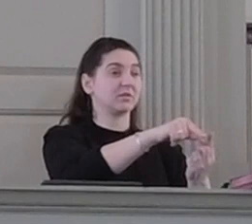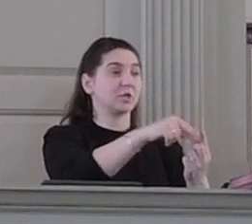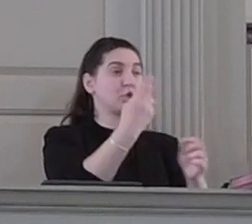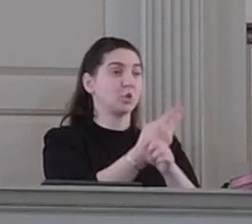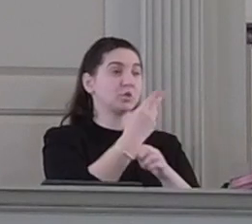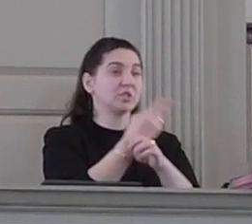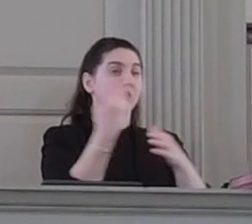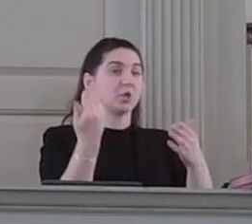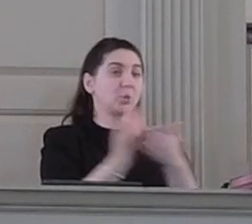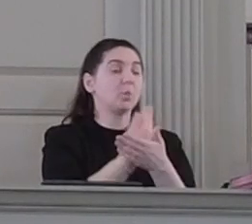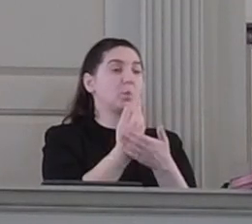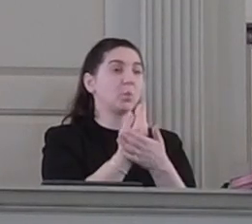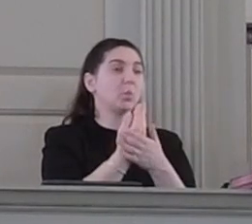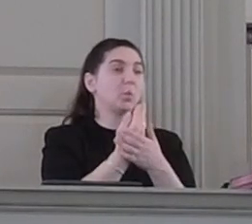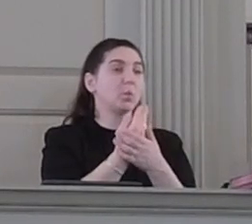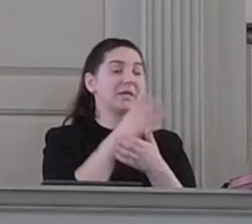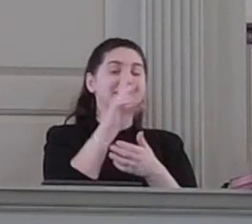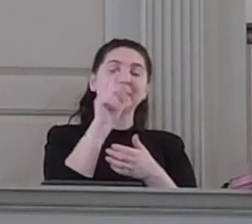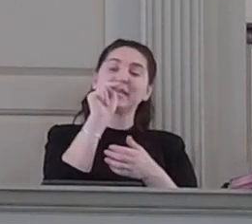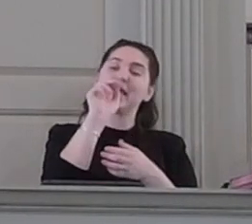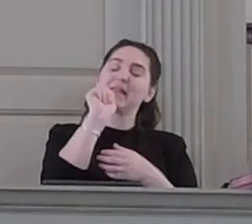new advances in DNA research.